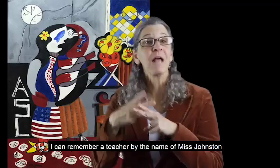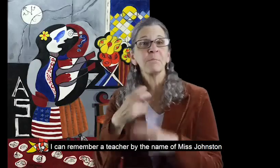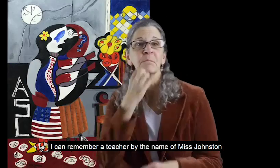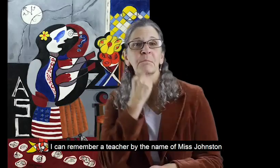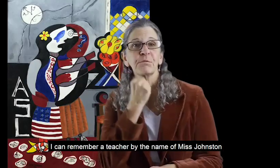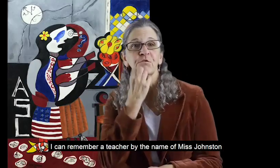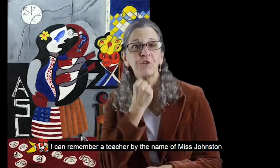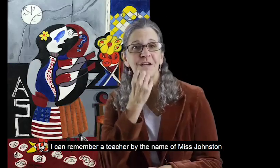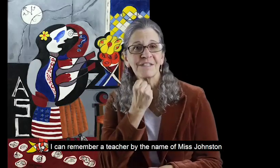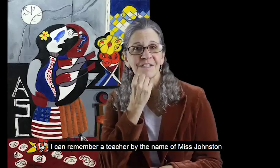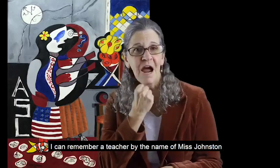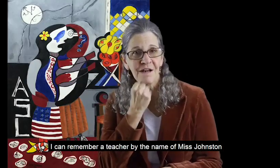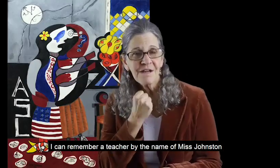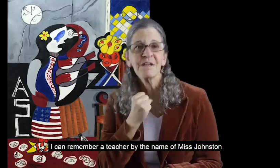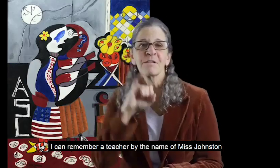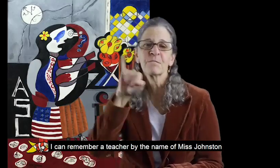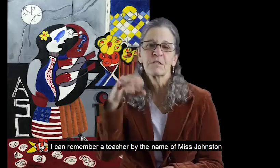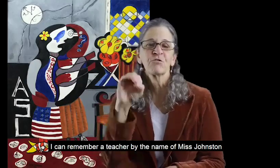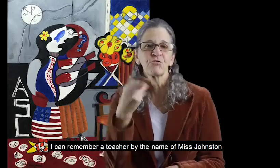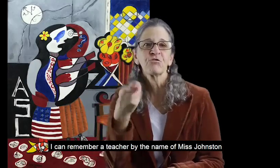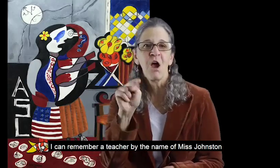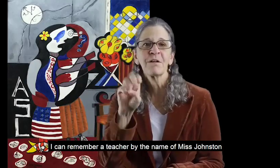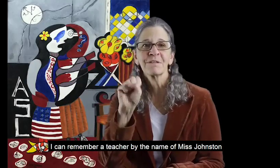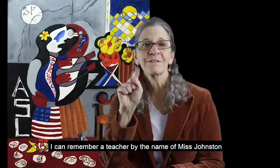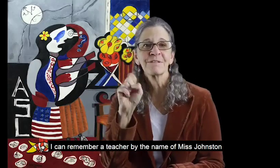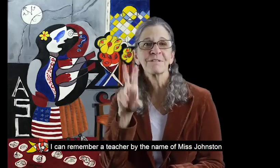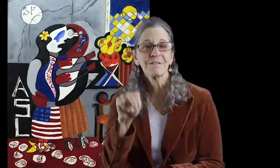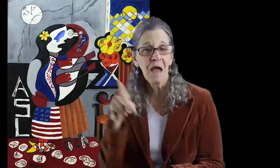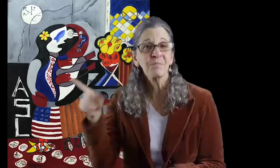I can remember a teacher by the name of Miss Johnston.